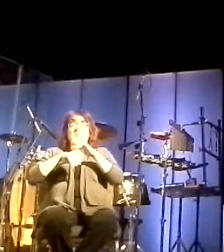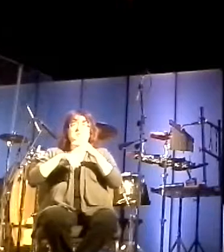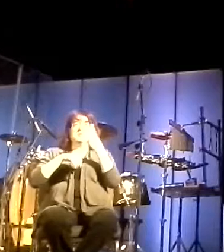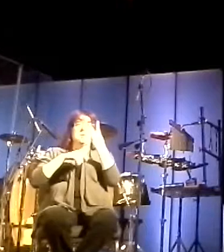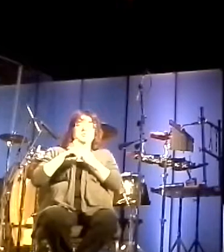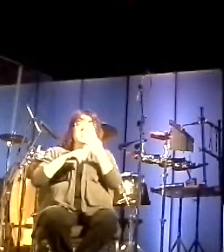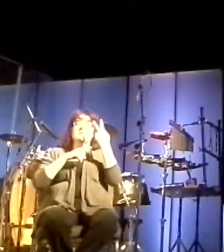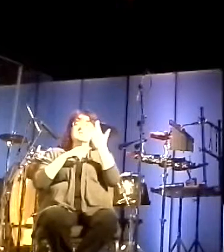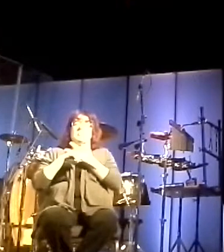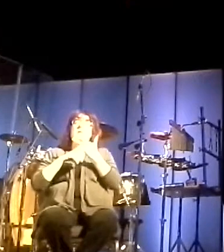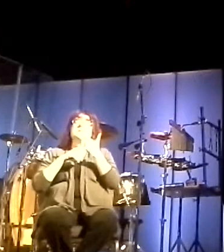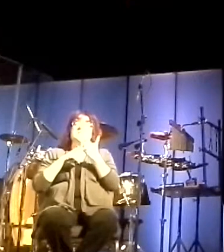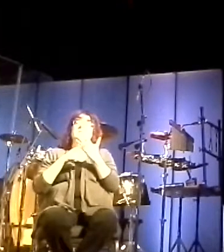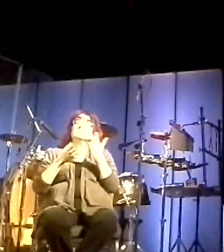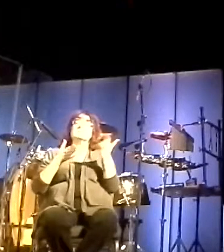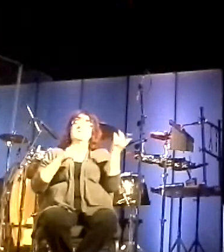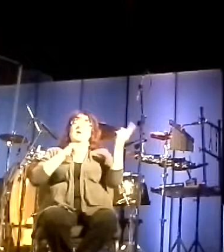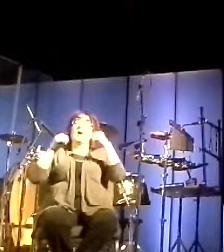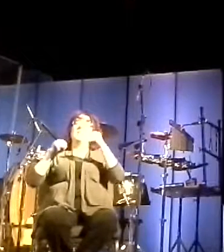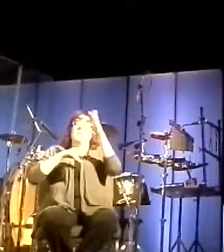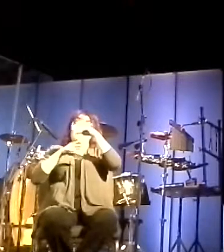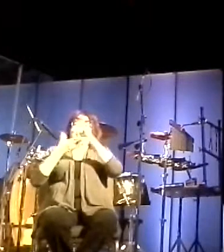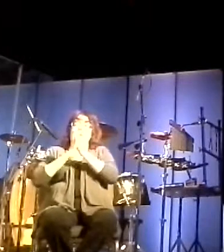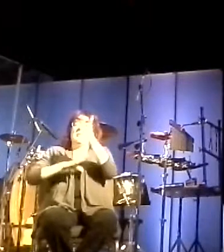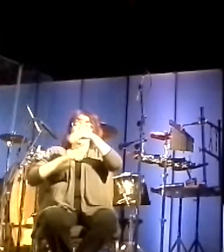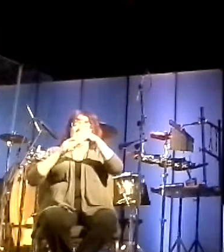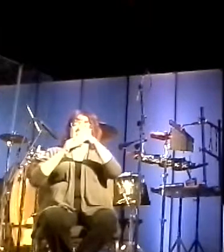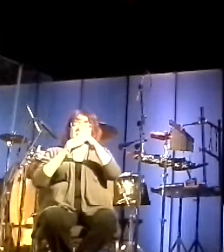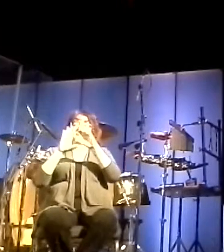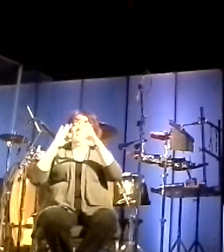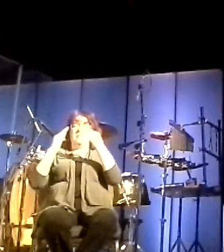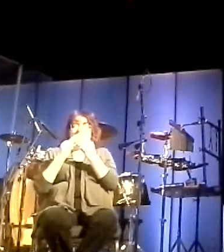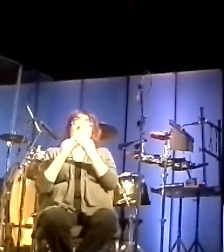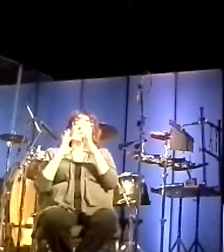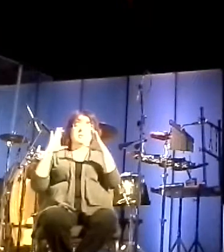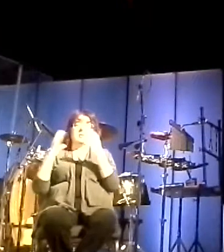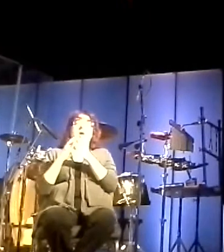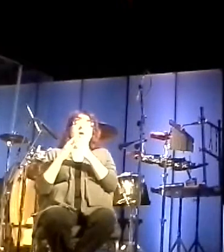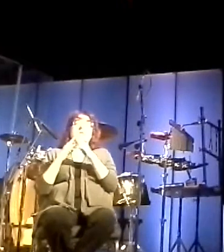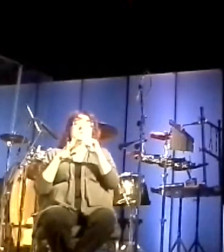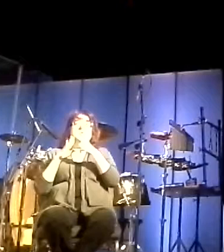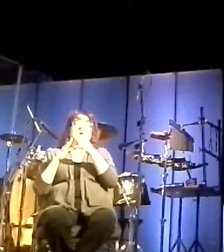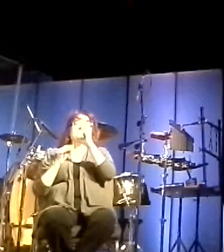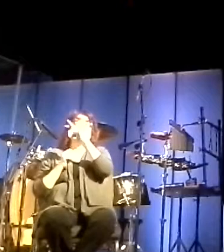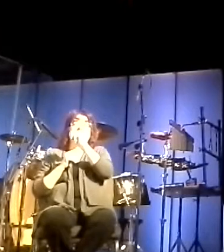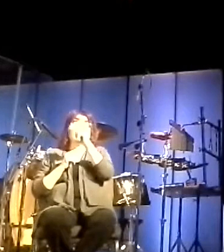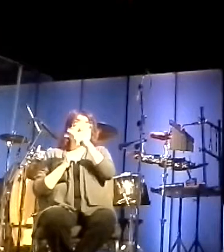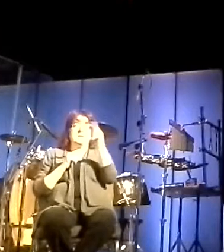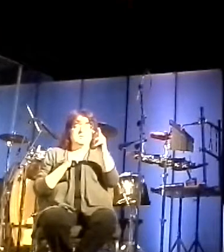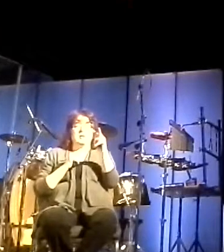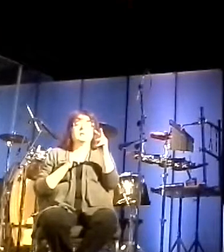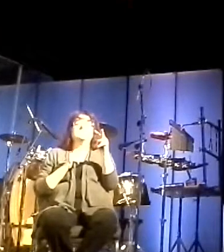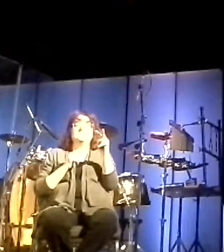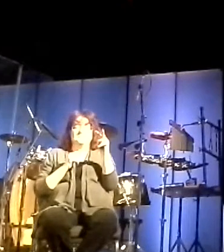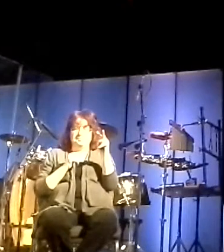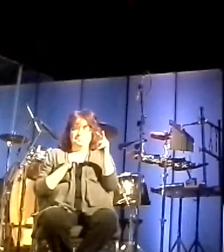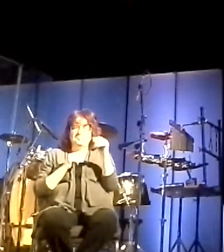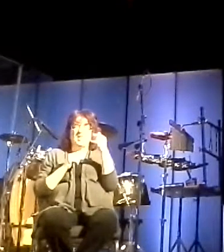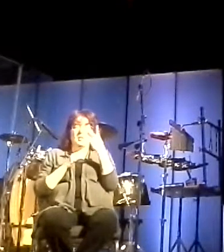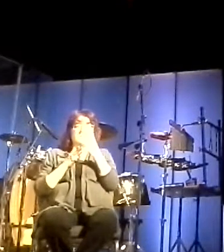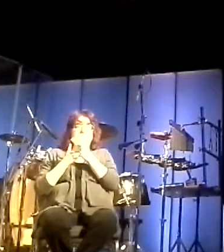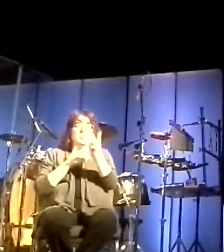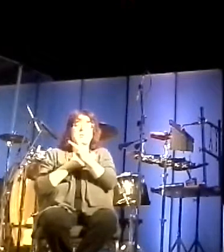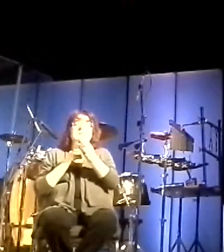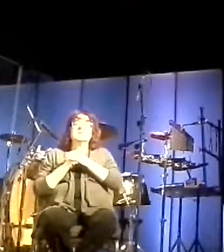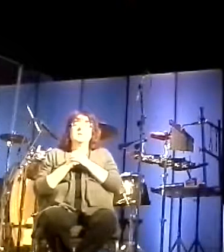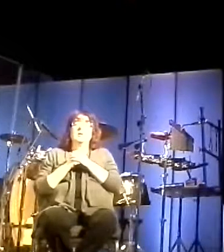or so, we'd love to have you come to our Becoming Part of the Family, which is a class that we start on the 22nd of January, just a few weeks